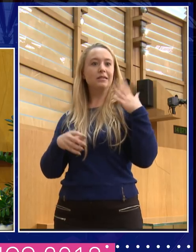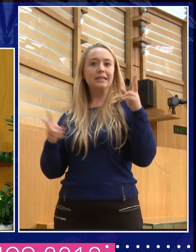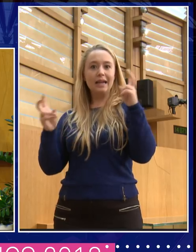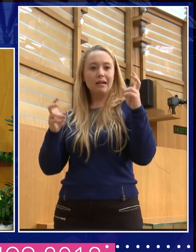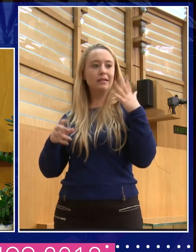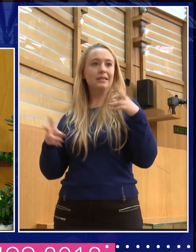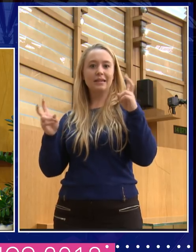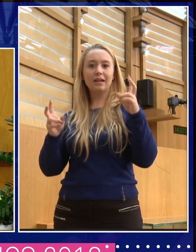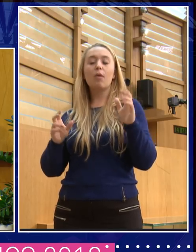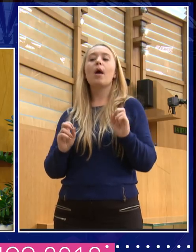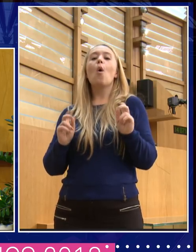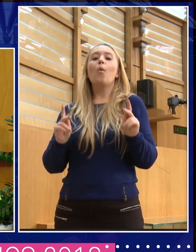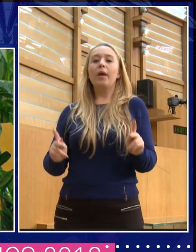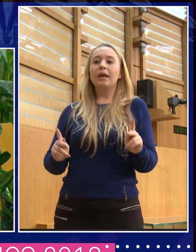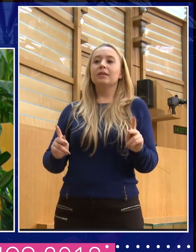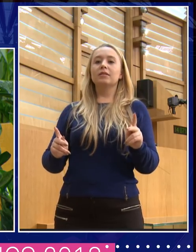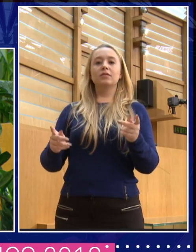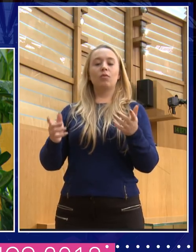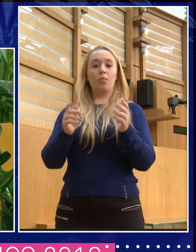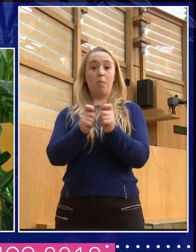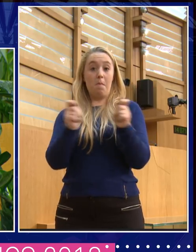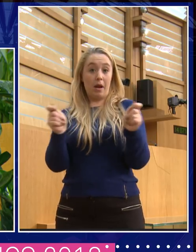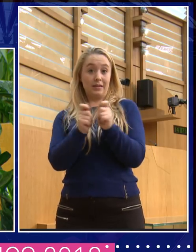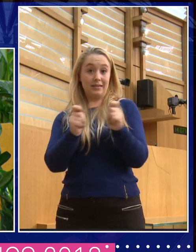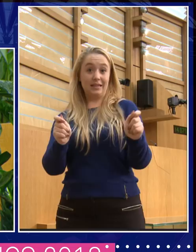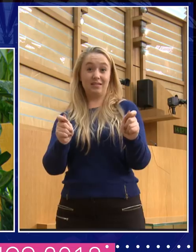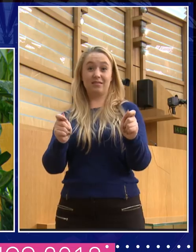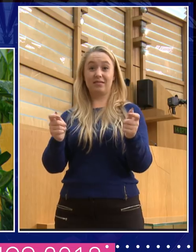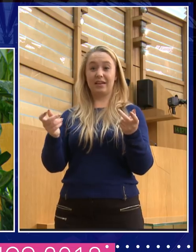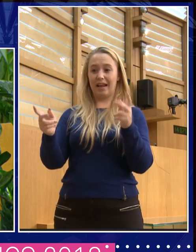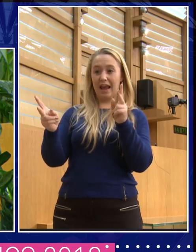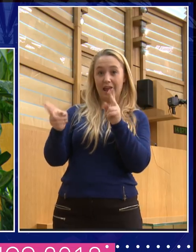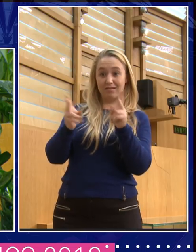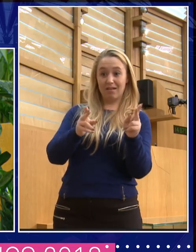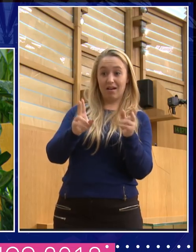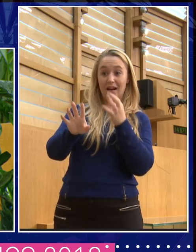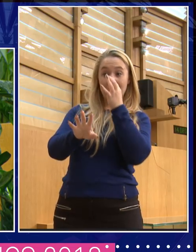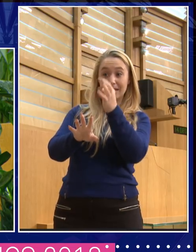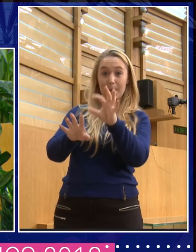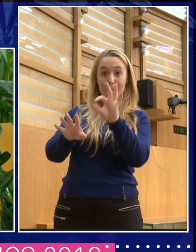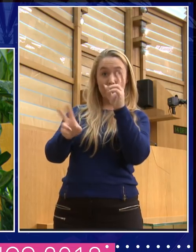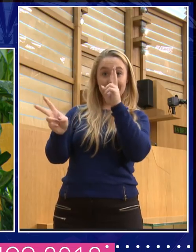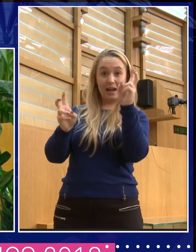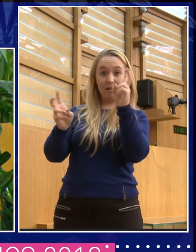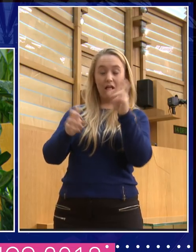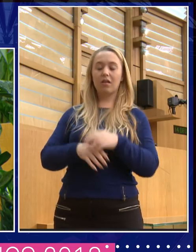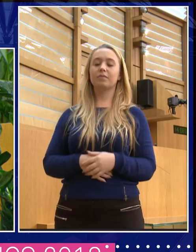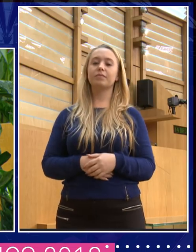So I said to the editor of the magazine, what do you want me to talk about? You, you choose the title. And good literary editors are really wonderful because